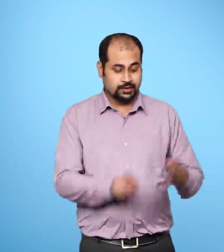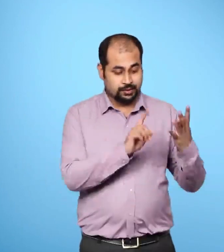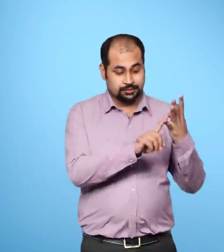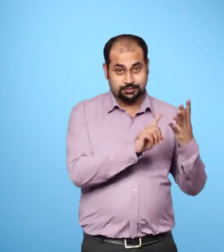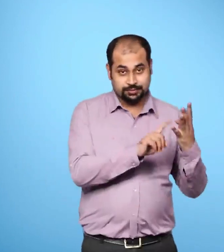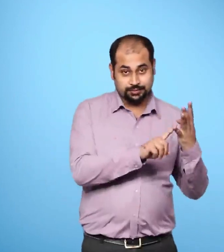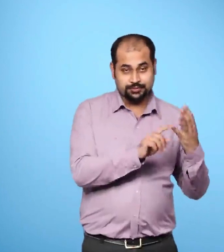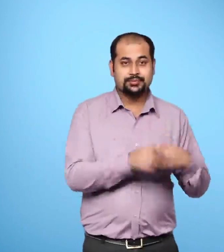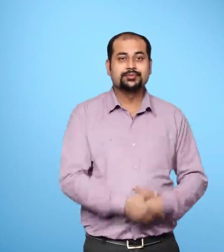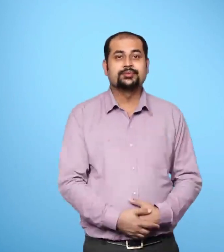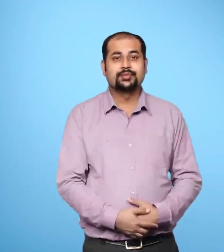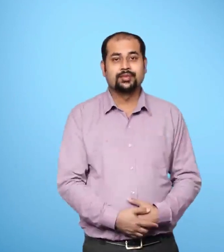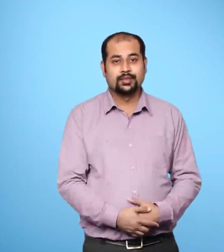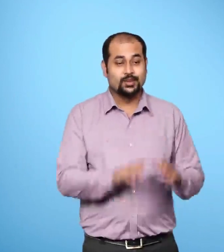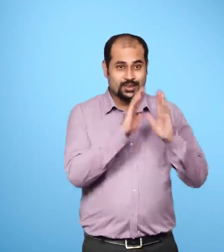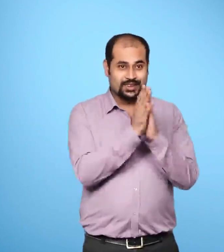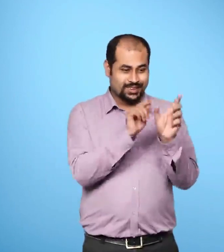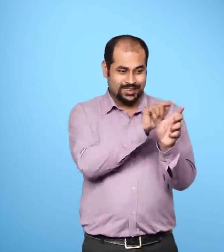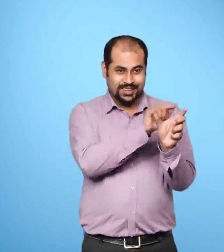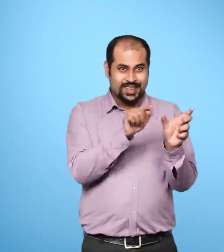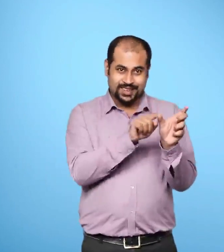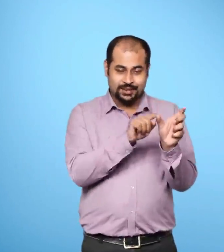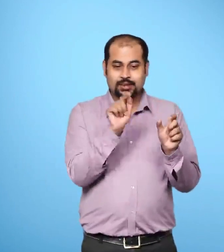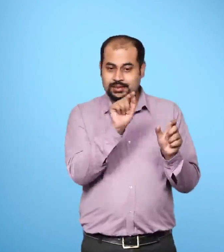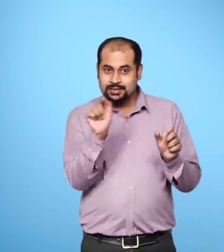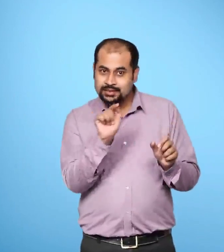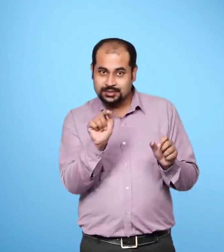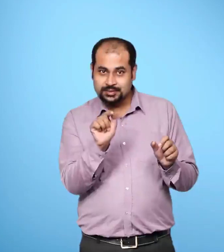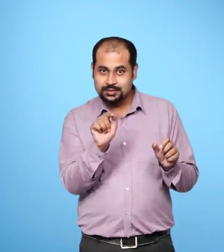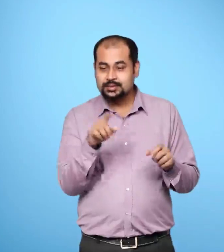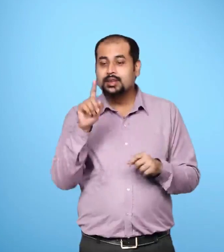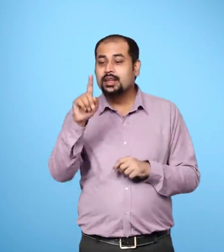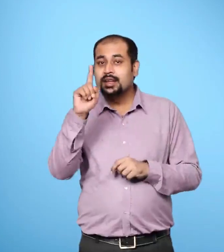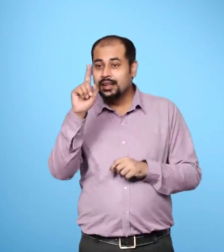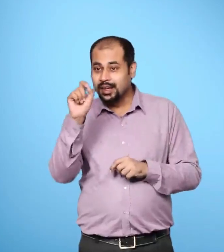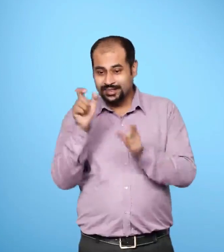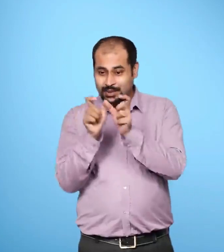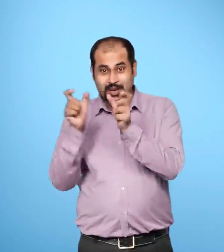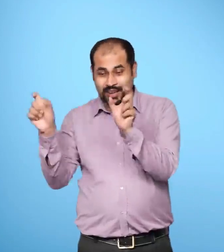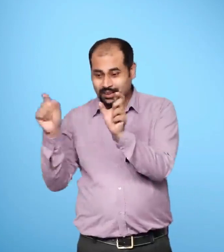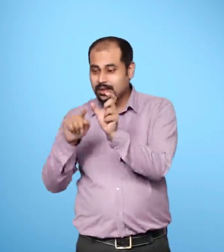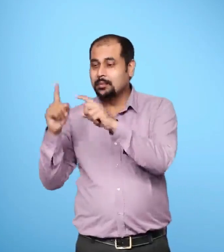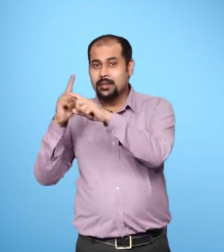Question 4. Dash is equal to 10 plus 7.